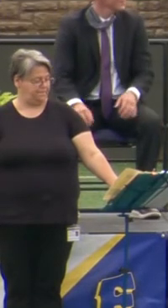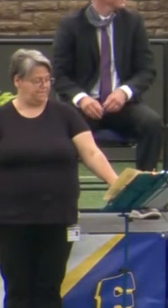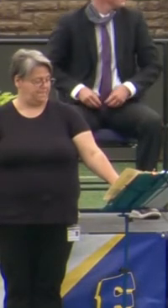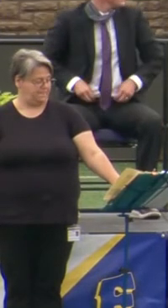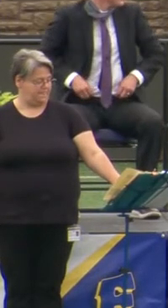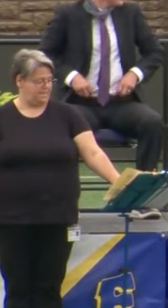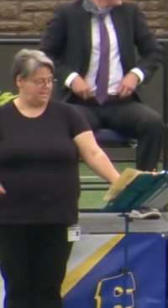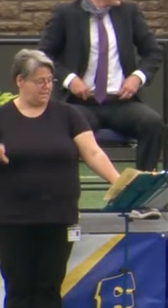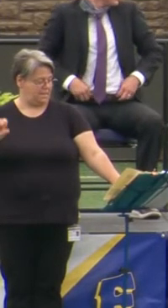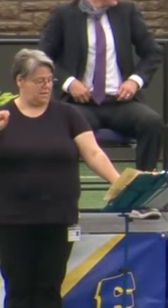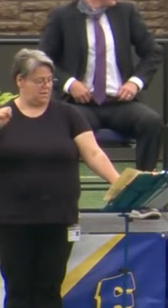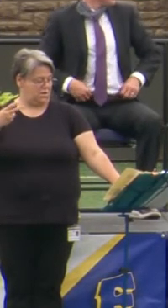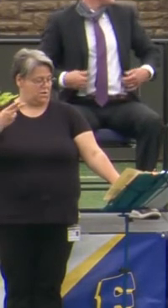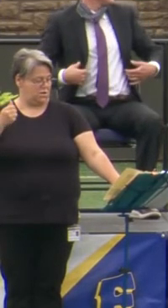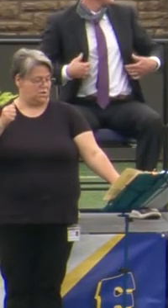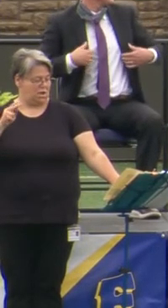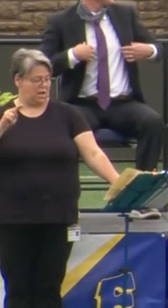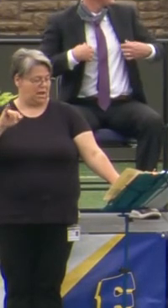Shania Young.